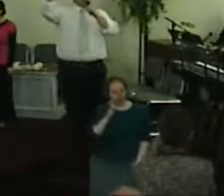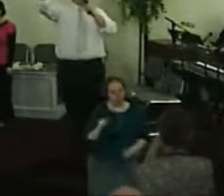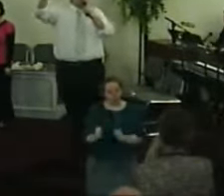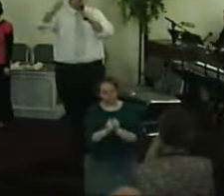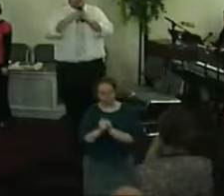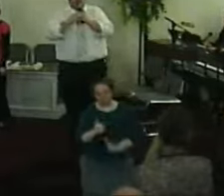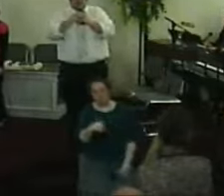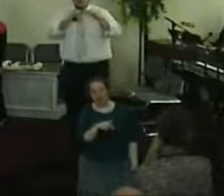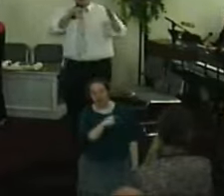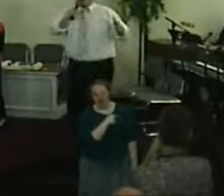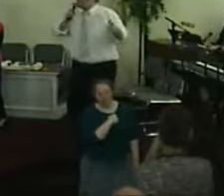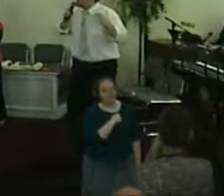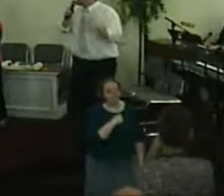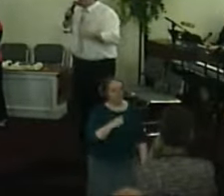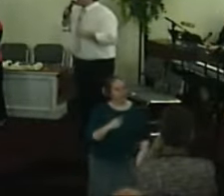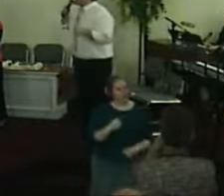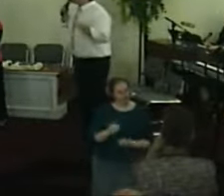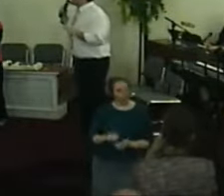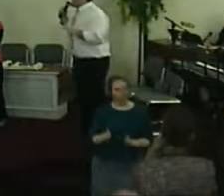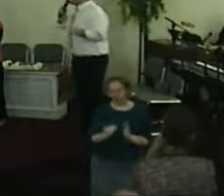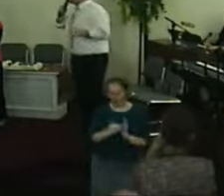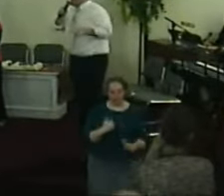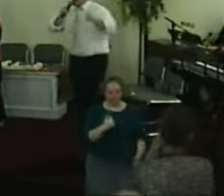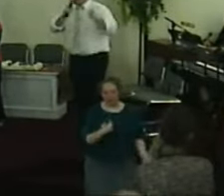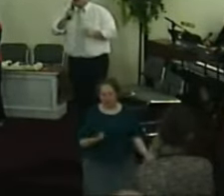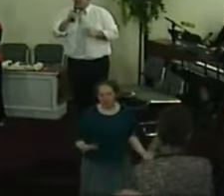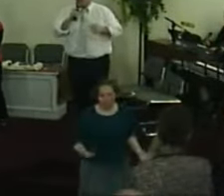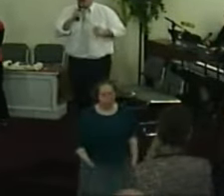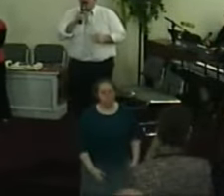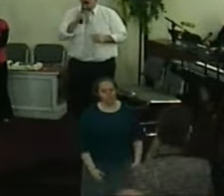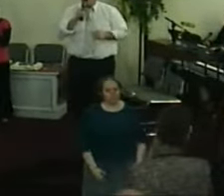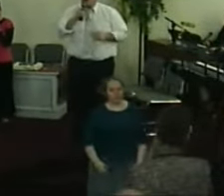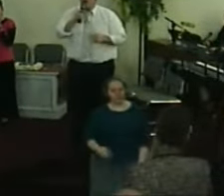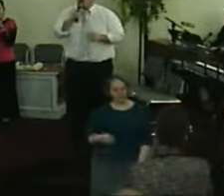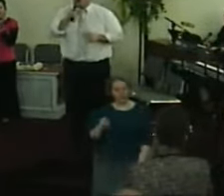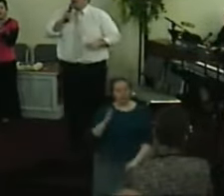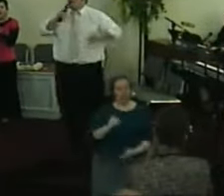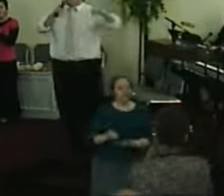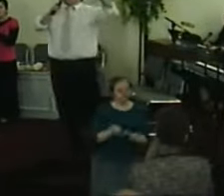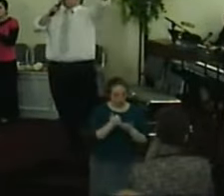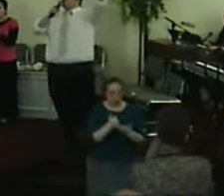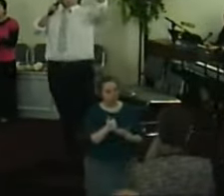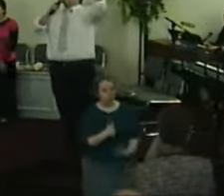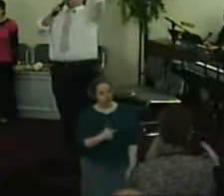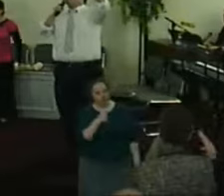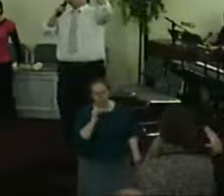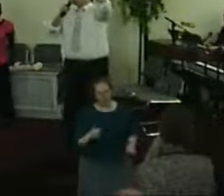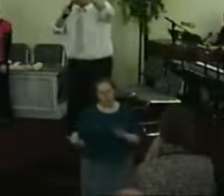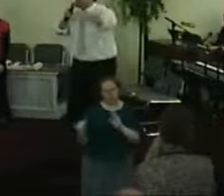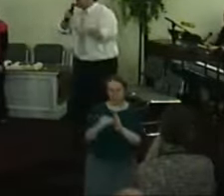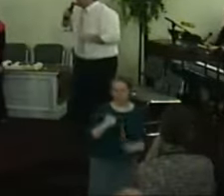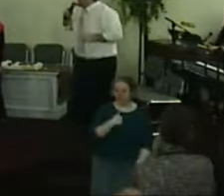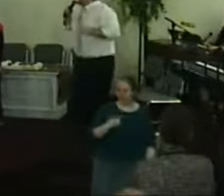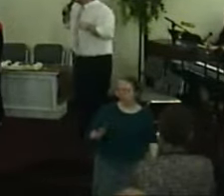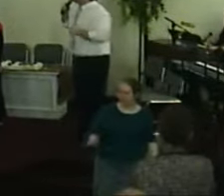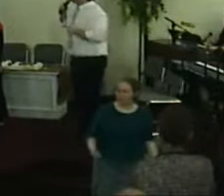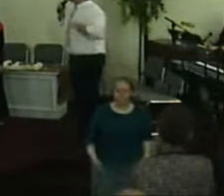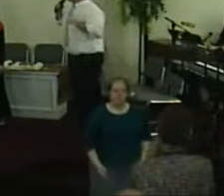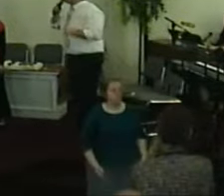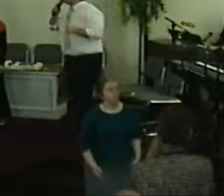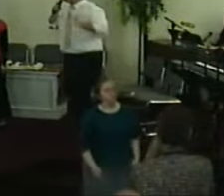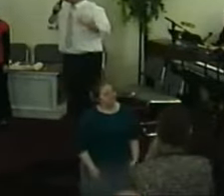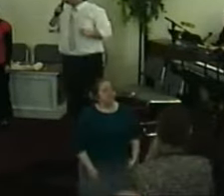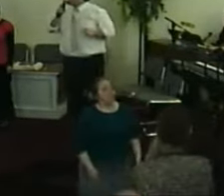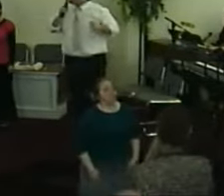God is with us, then what can stand against? And if our God is for us, then who could ever stop us? And if